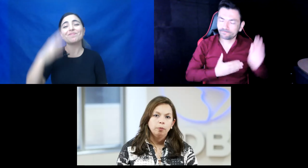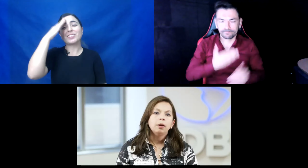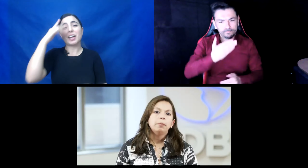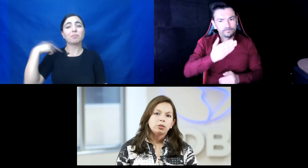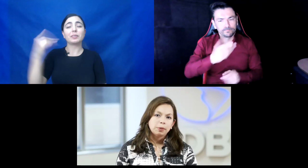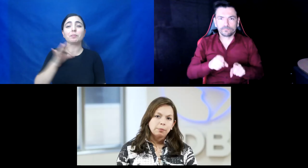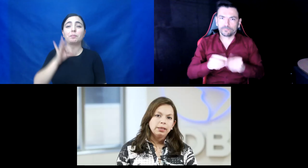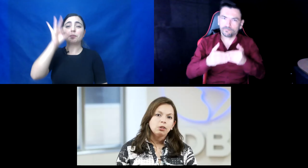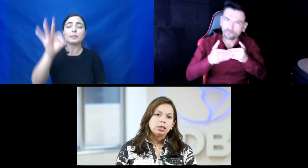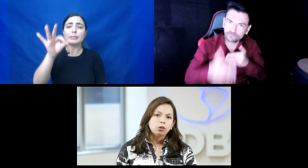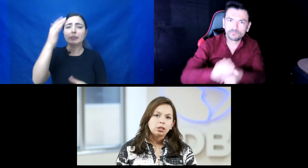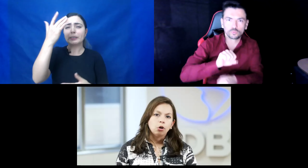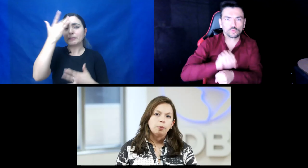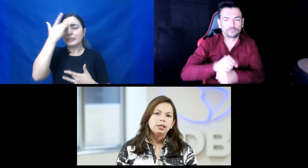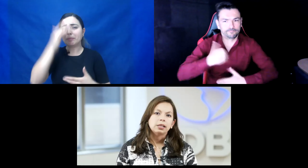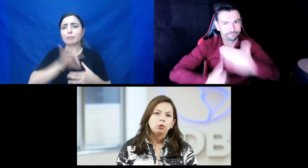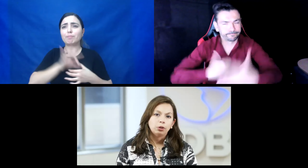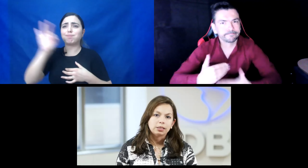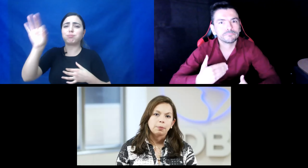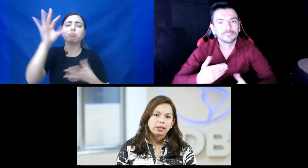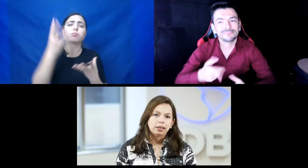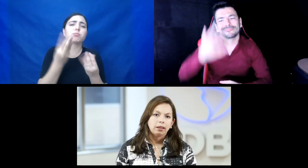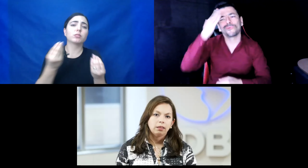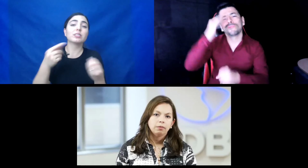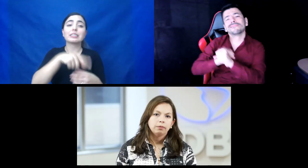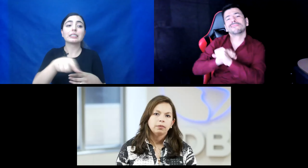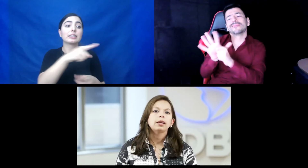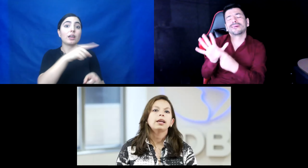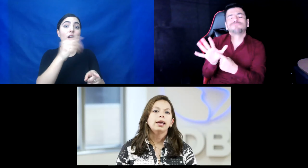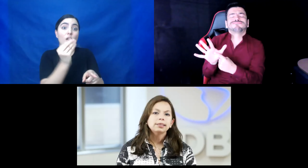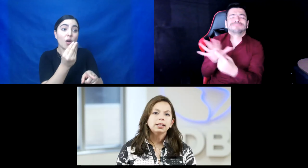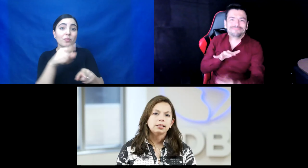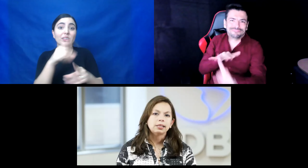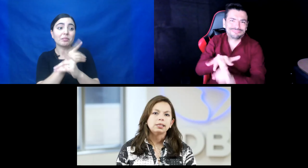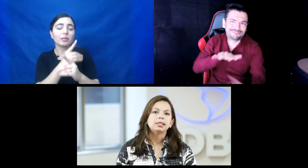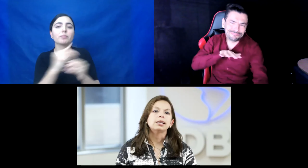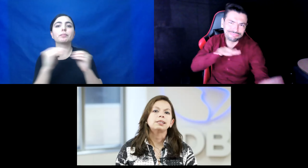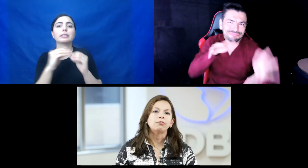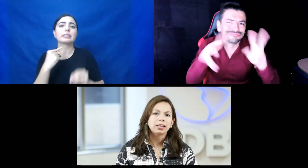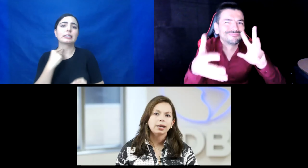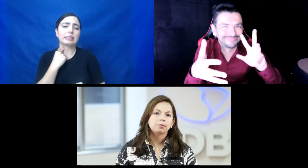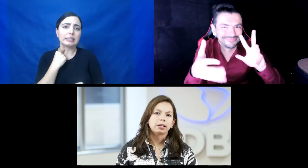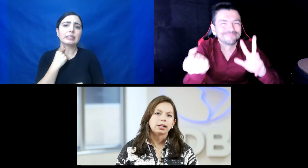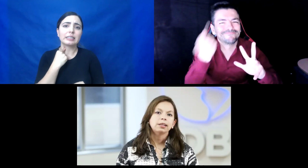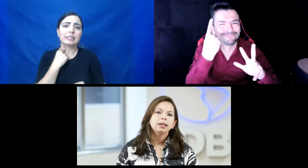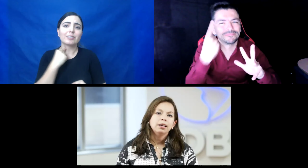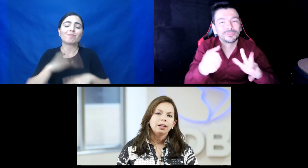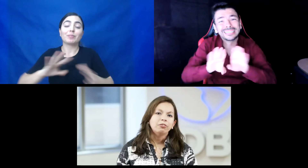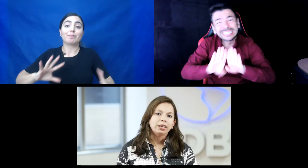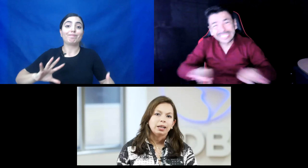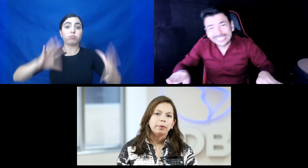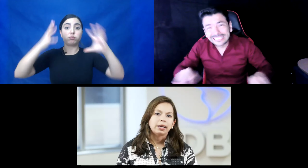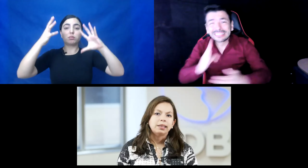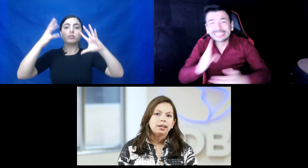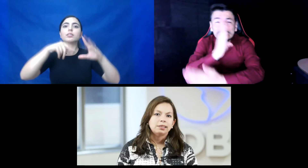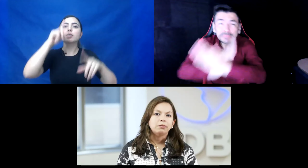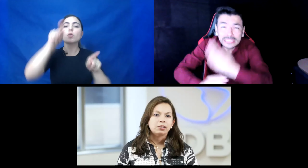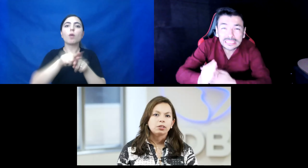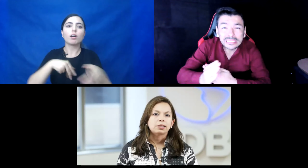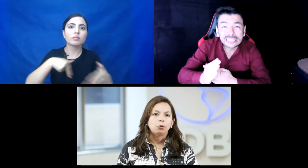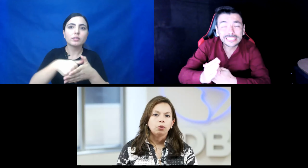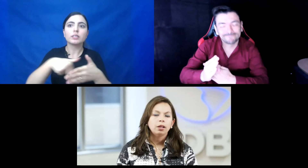long-term commitment. The coronavirus has affected the entire world, but especially young disabled persons. So